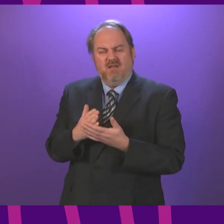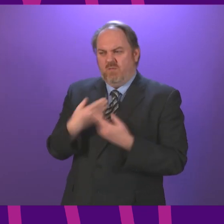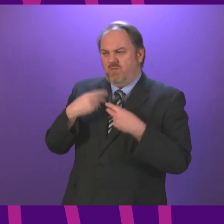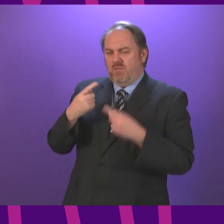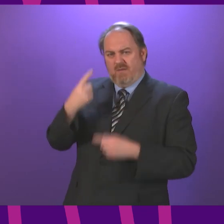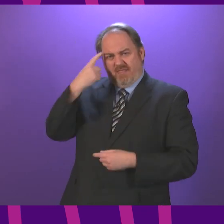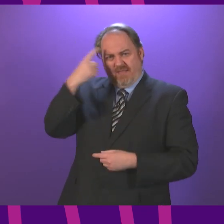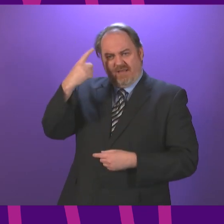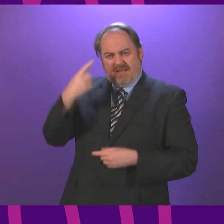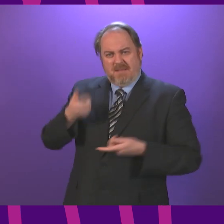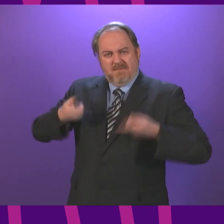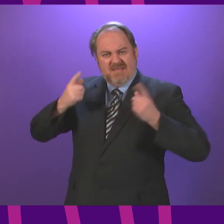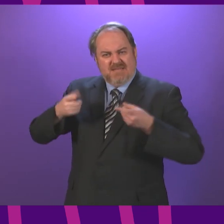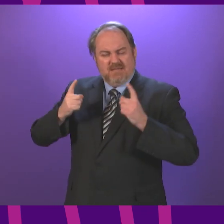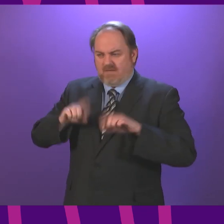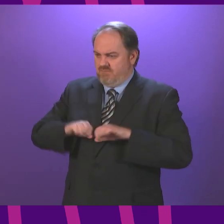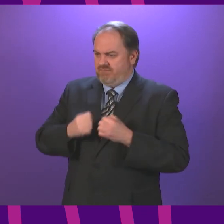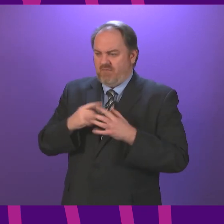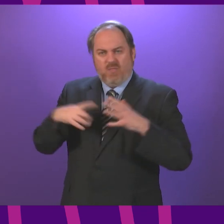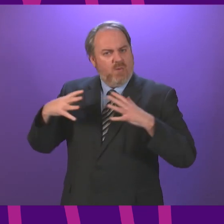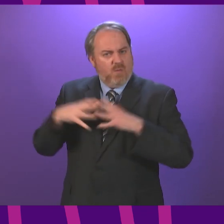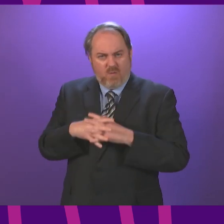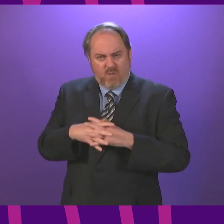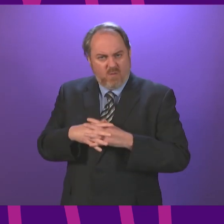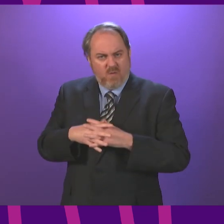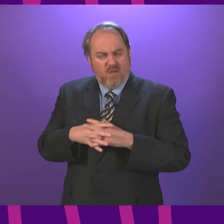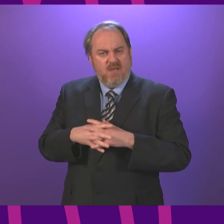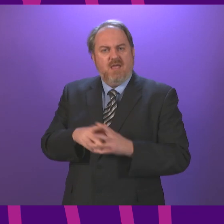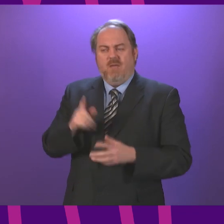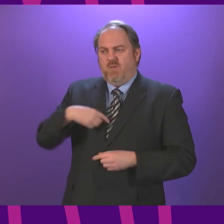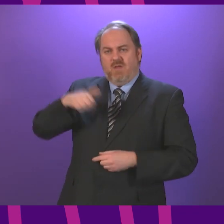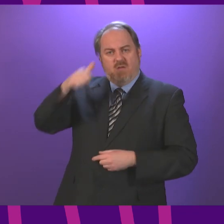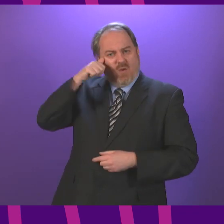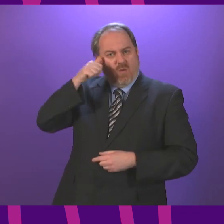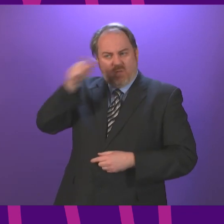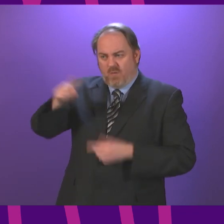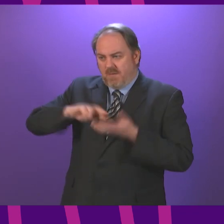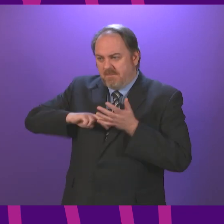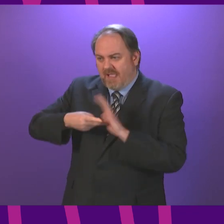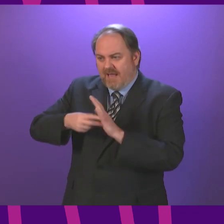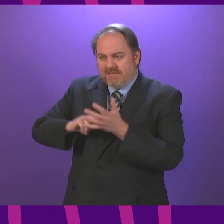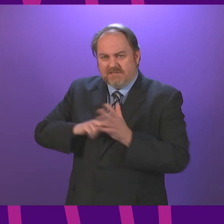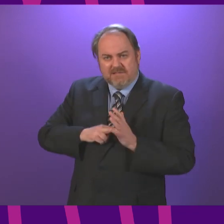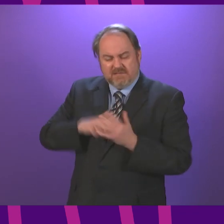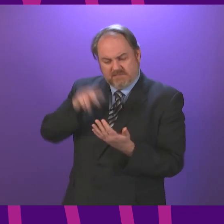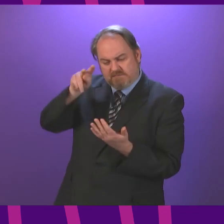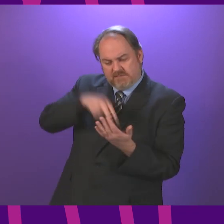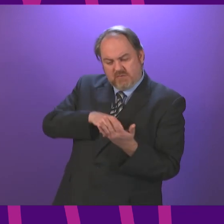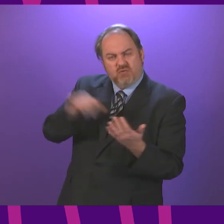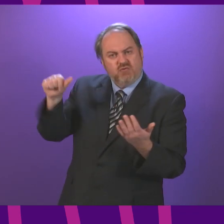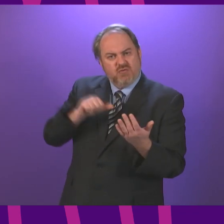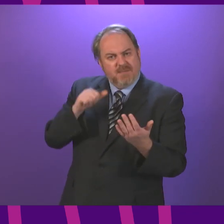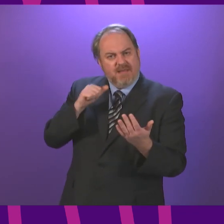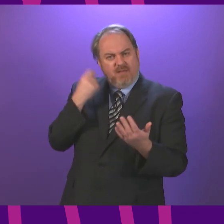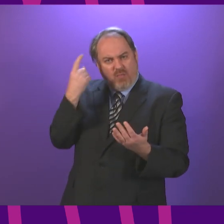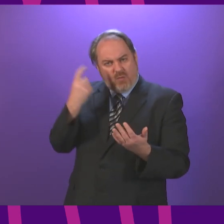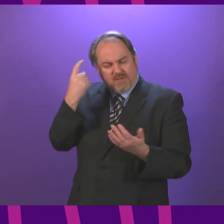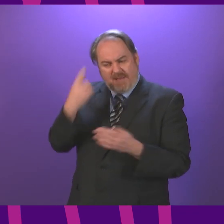lawfully, informed of the legal considerations, and that the legal implications of any course of action are considered at the earliest opportunity.